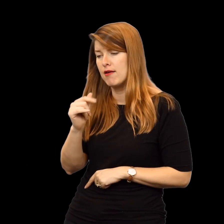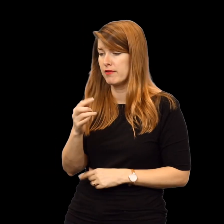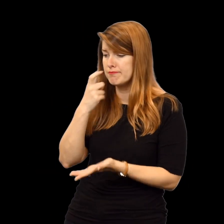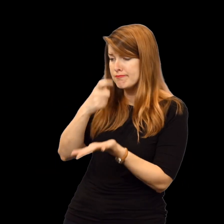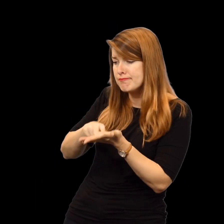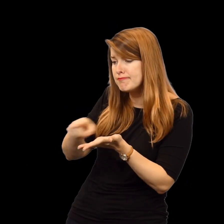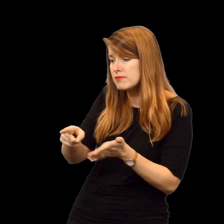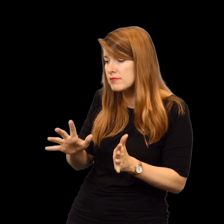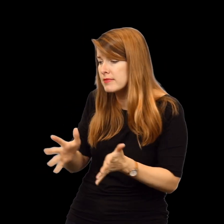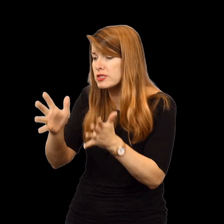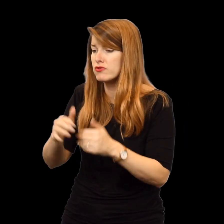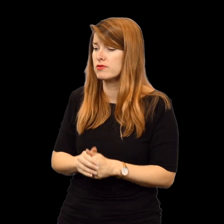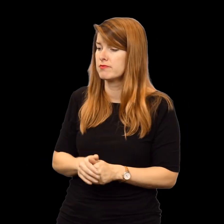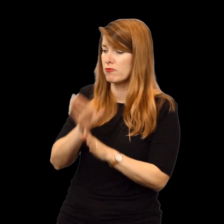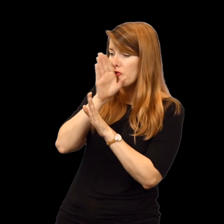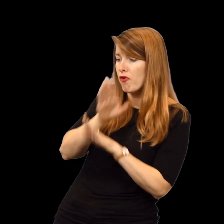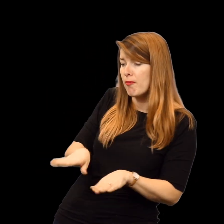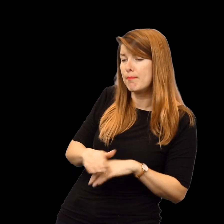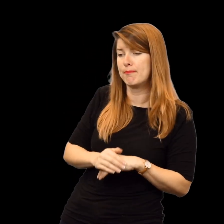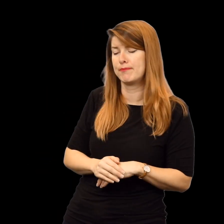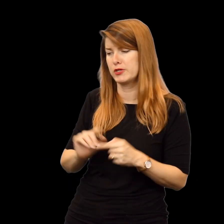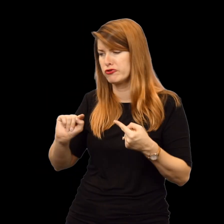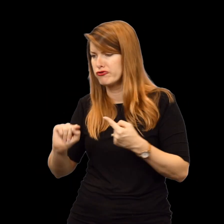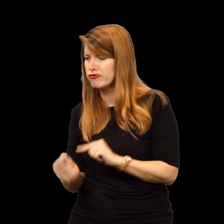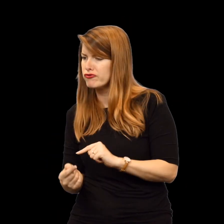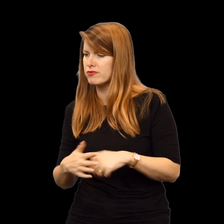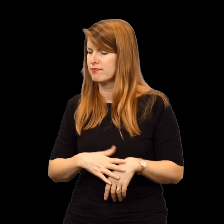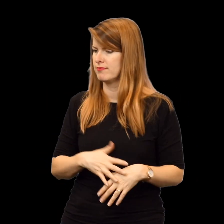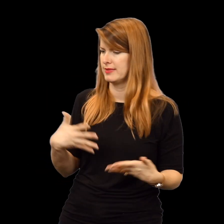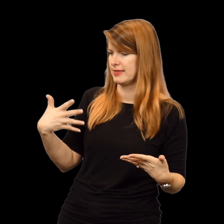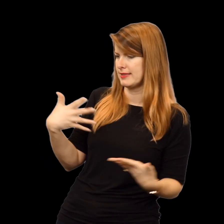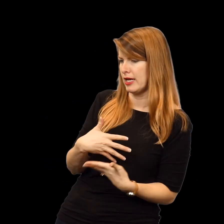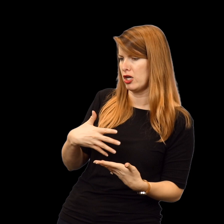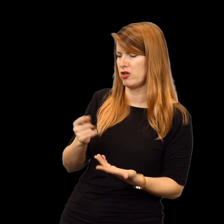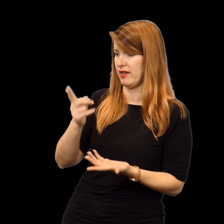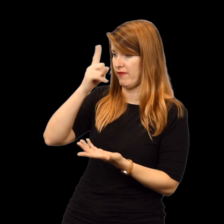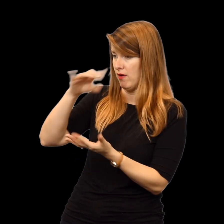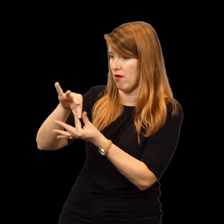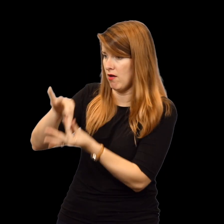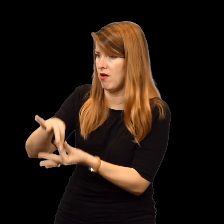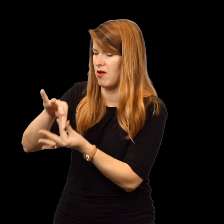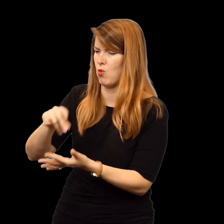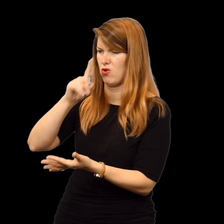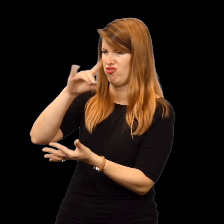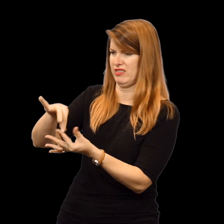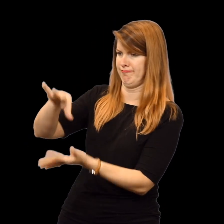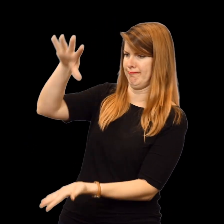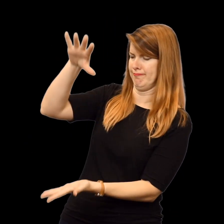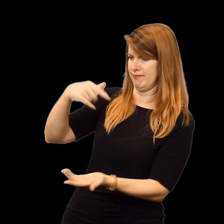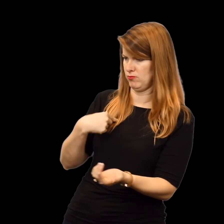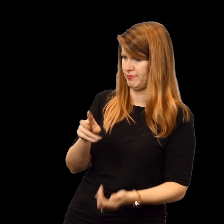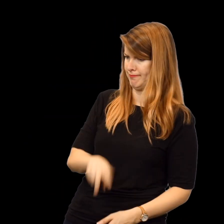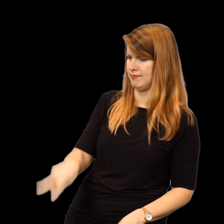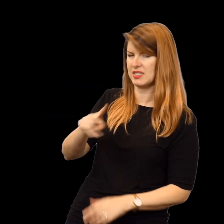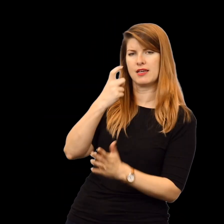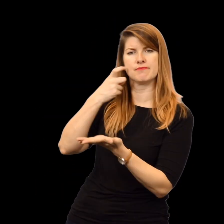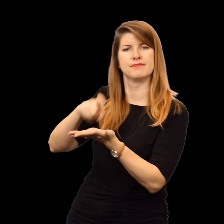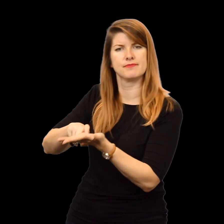tell if they're anxious, if they're calm, if they're hurt, if they're scared, if they're present or not